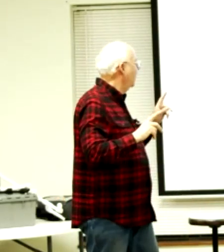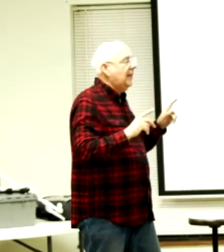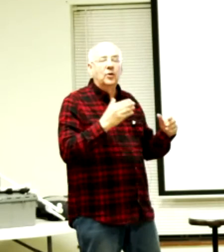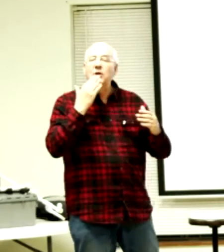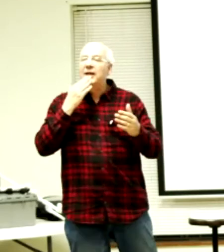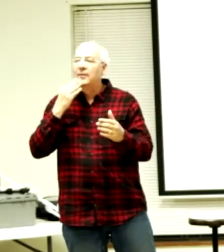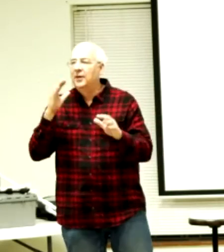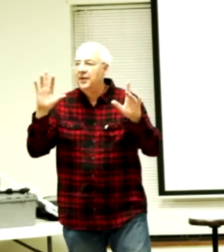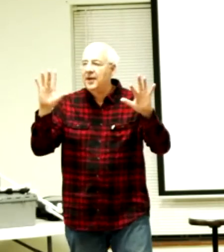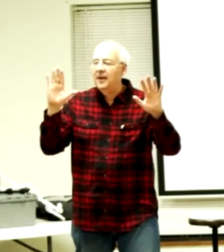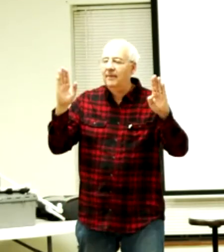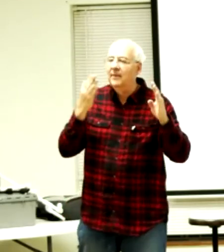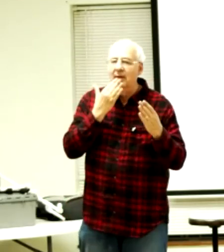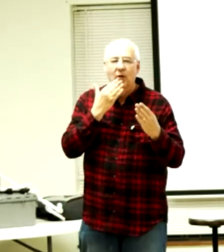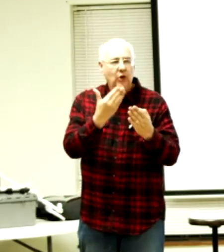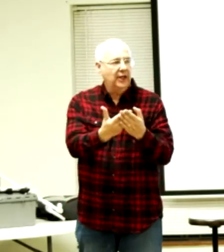Okay, so good was the good.